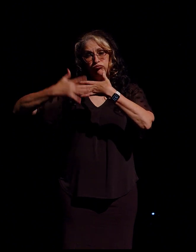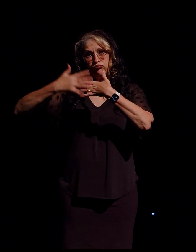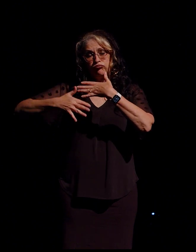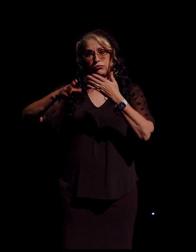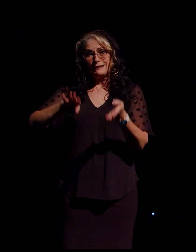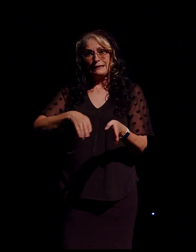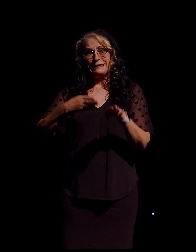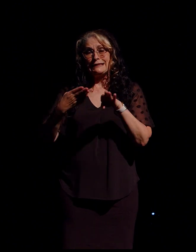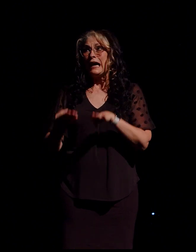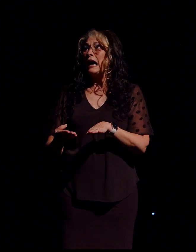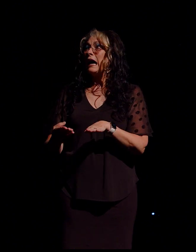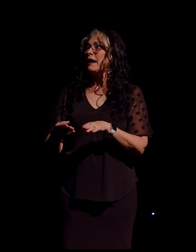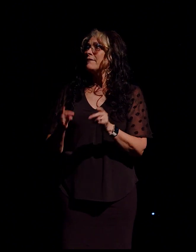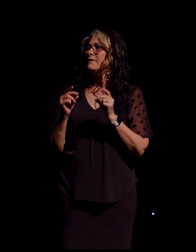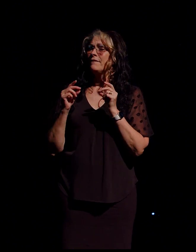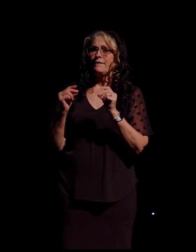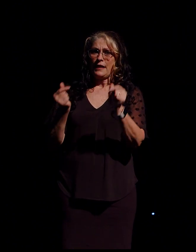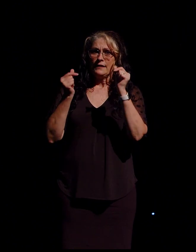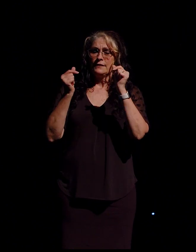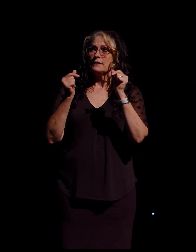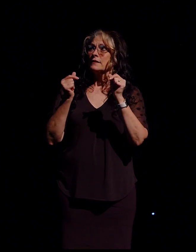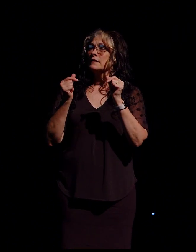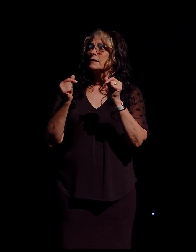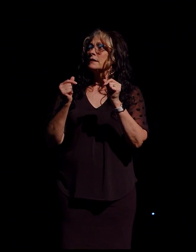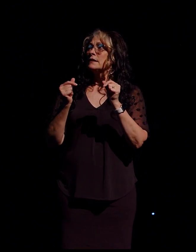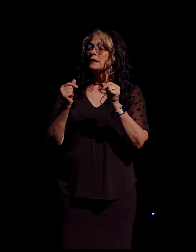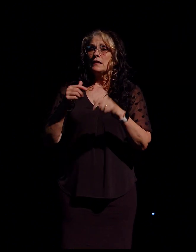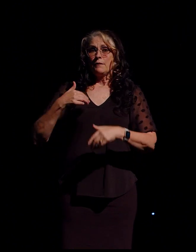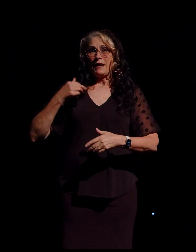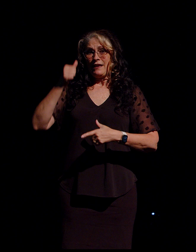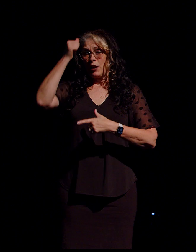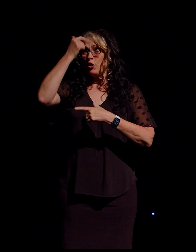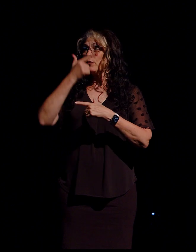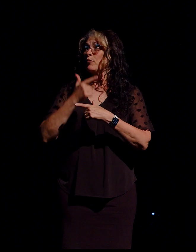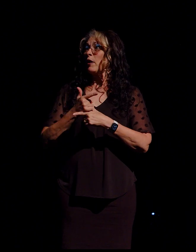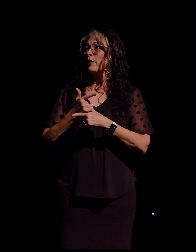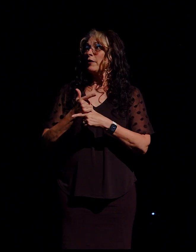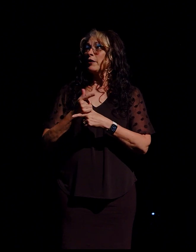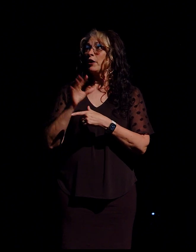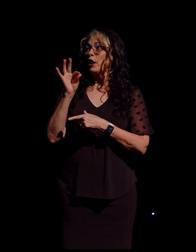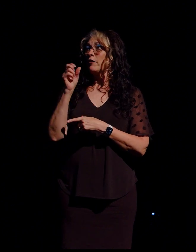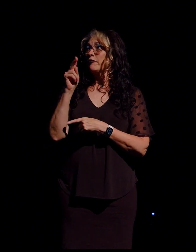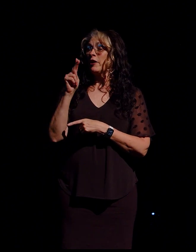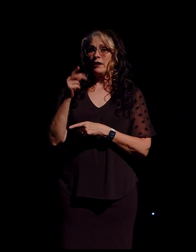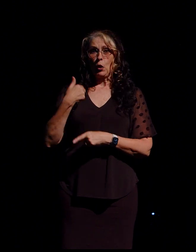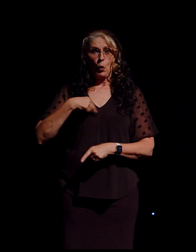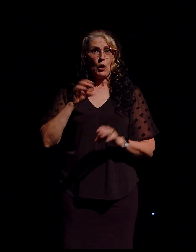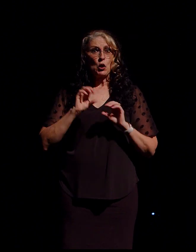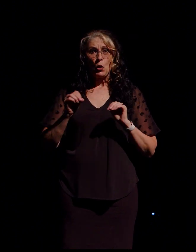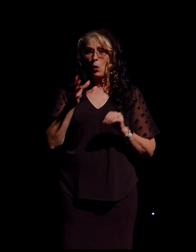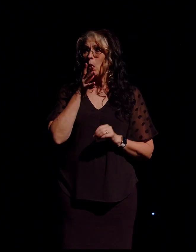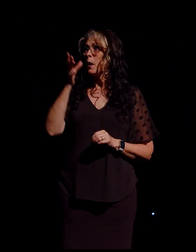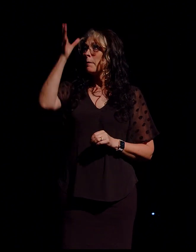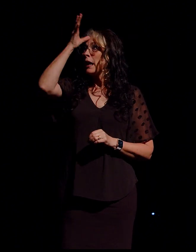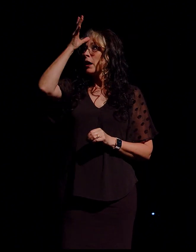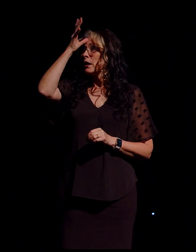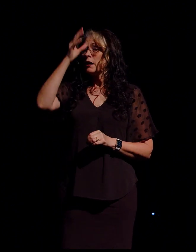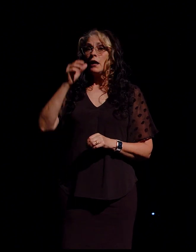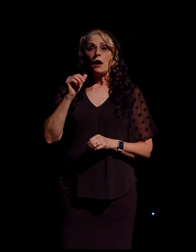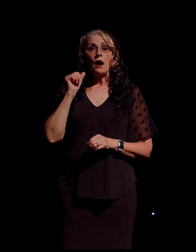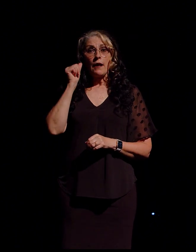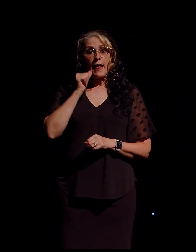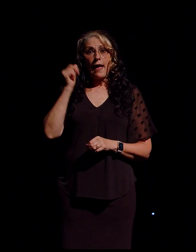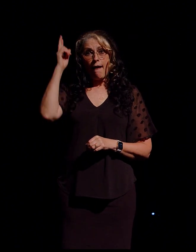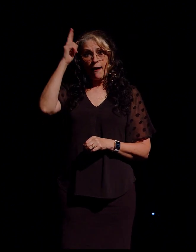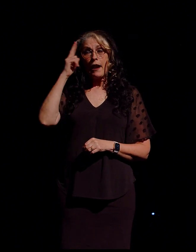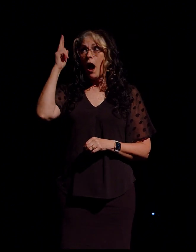and died quite quickly. Little brother and I, Frank and I, were orphans. There was an aunt and uncle who